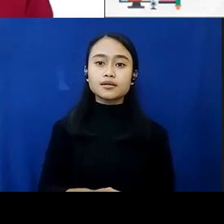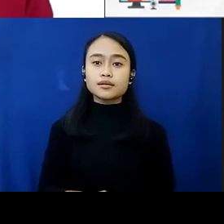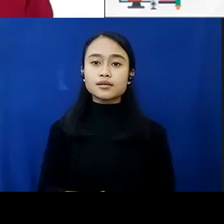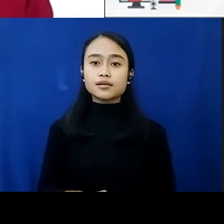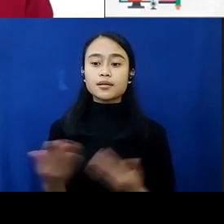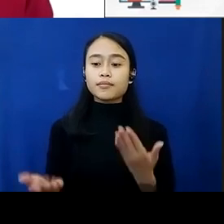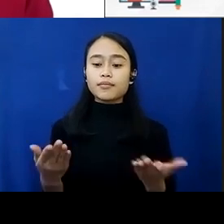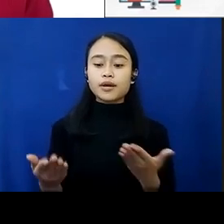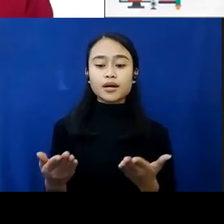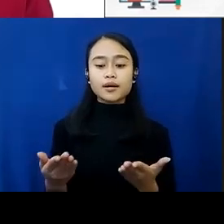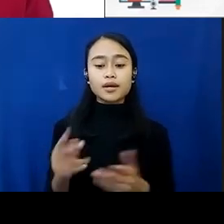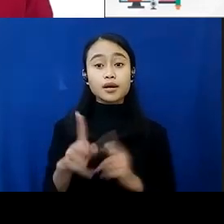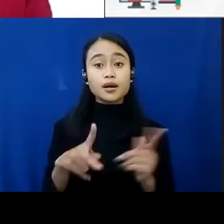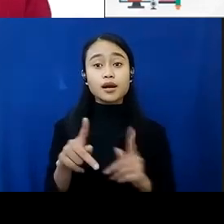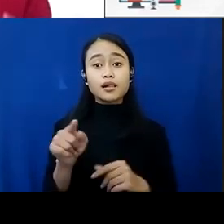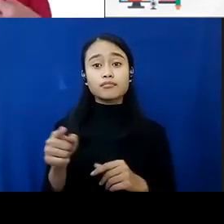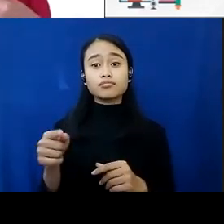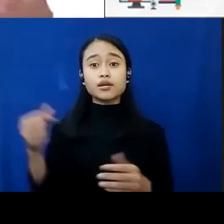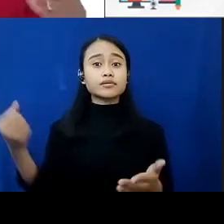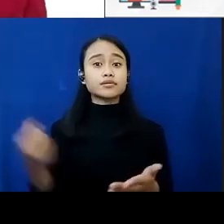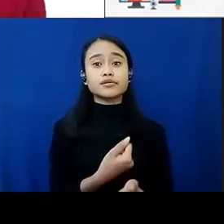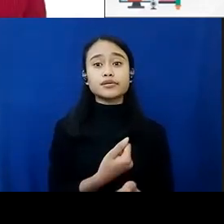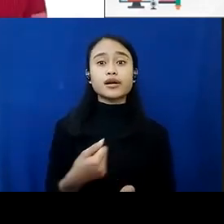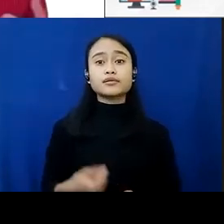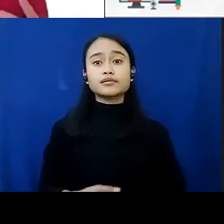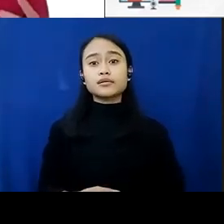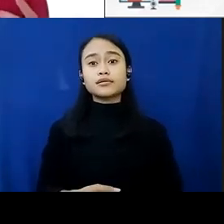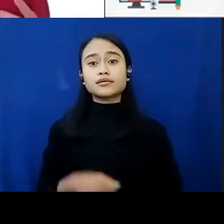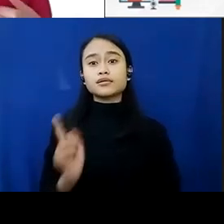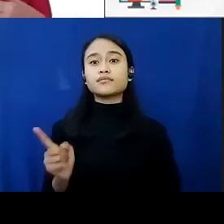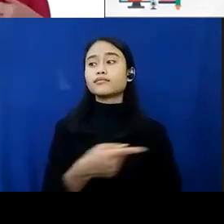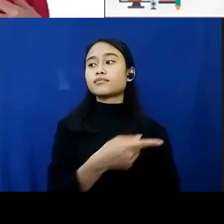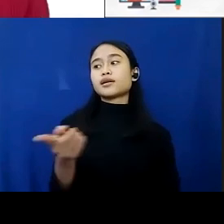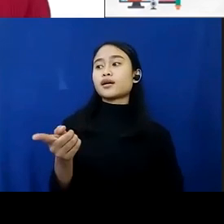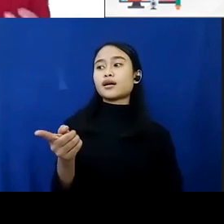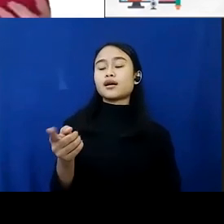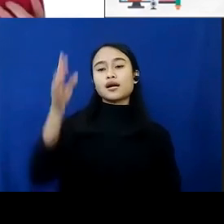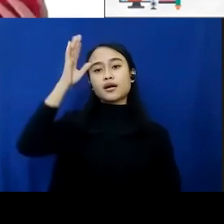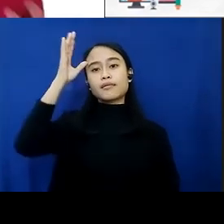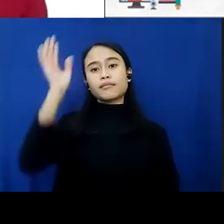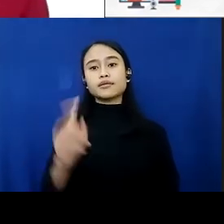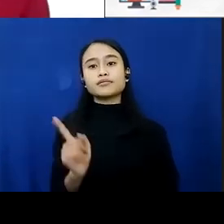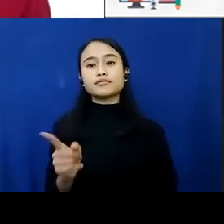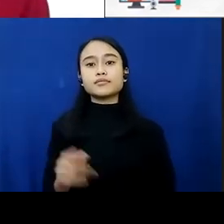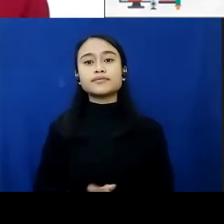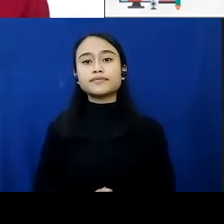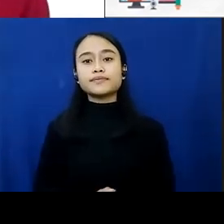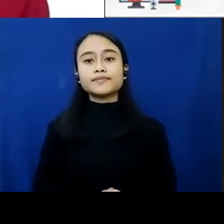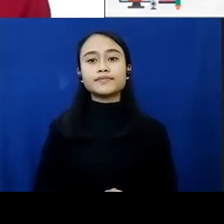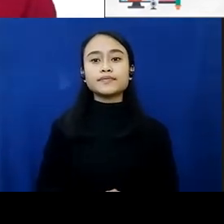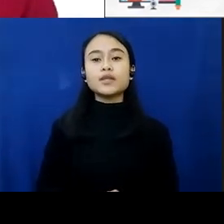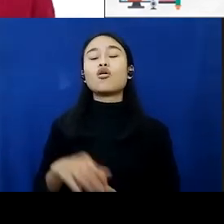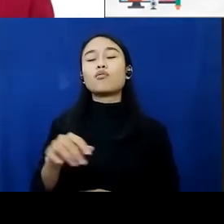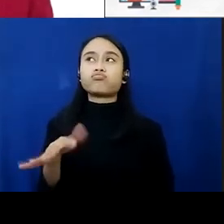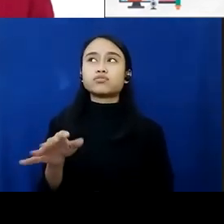or exploited as well because they don't have the words or the language or the names of the body parts that have been